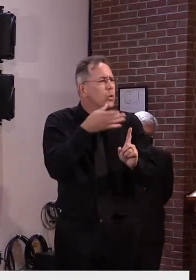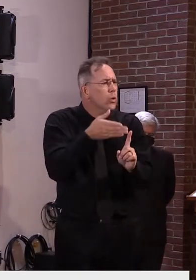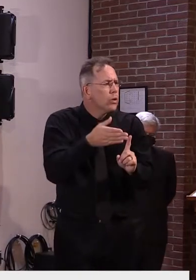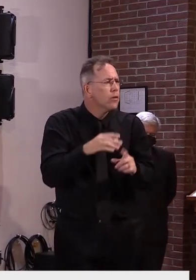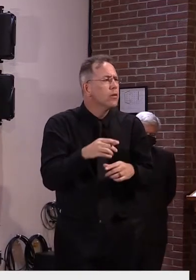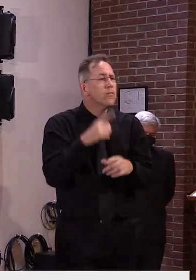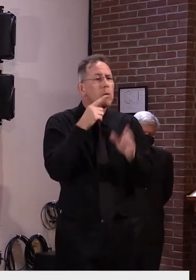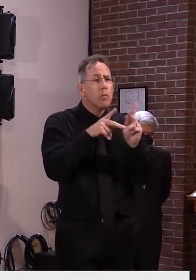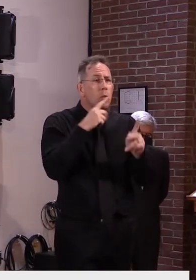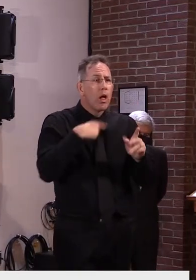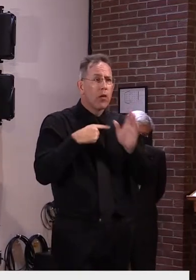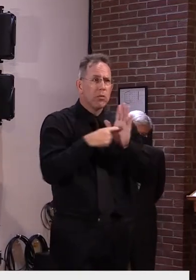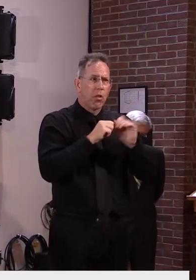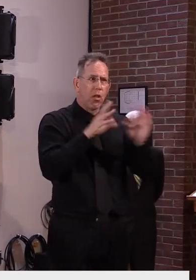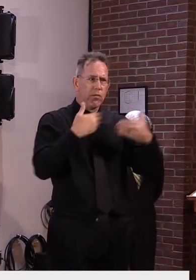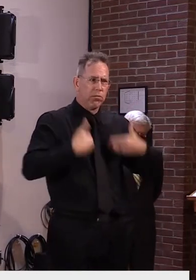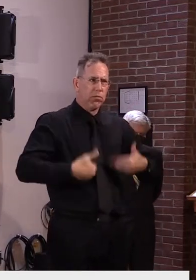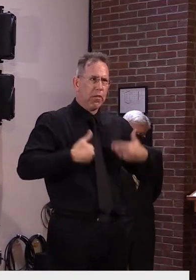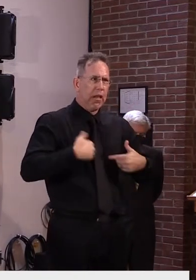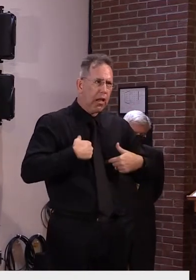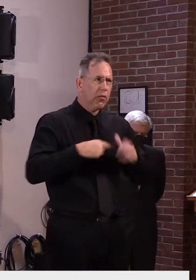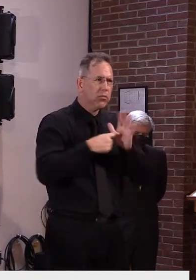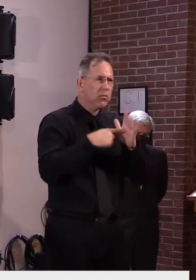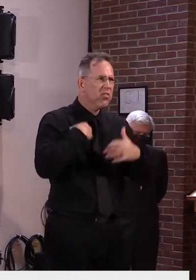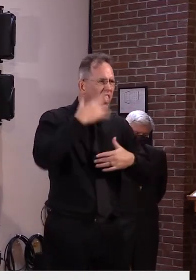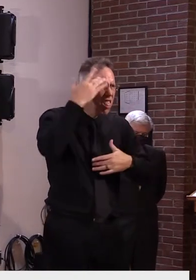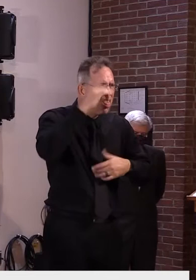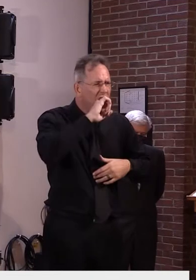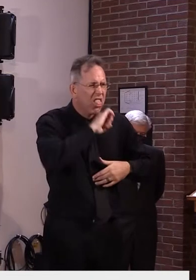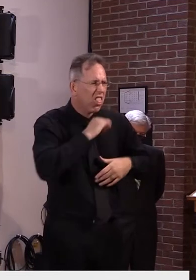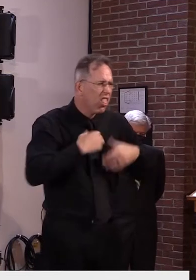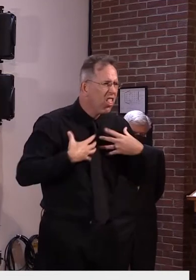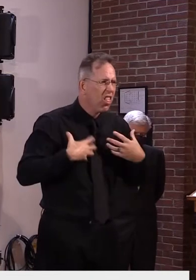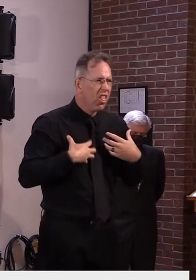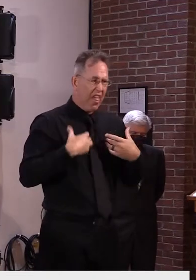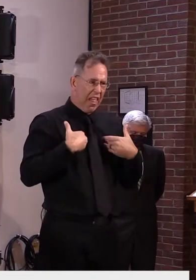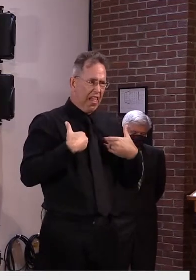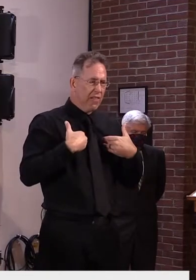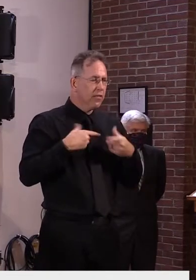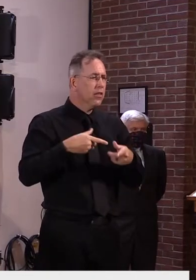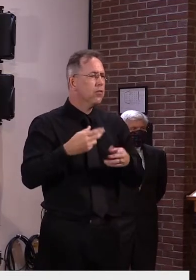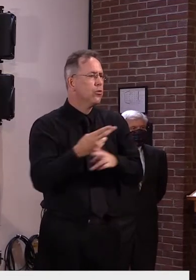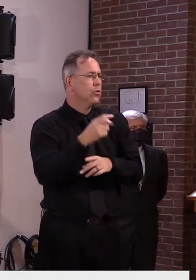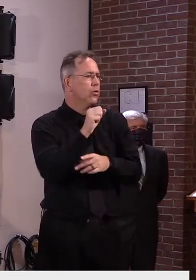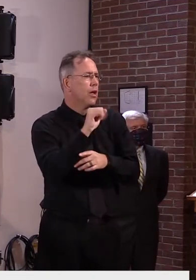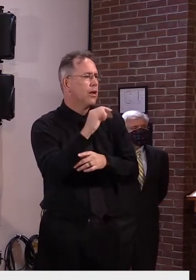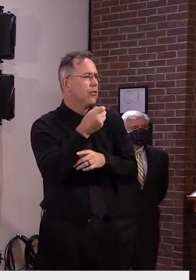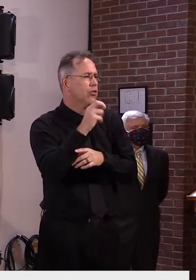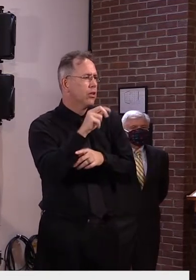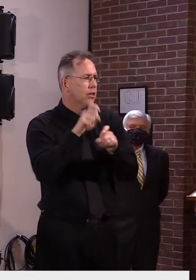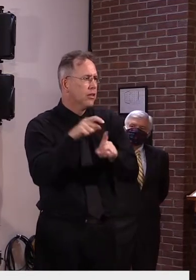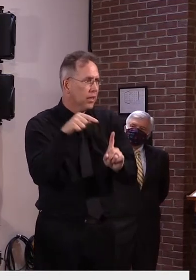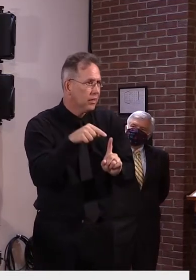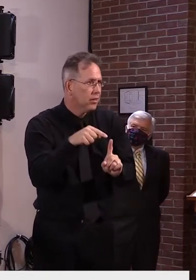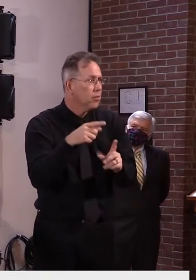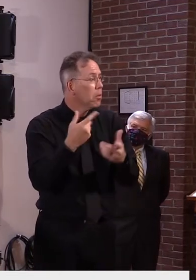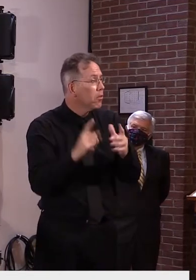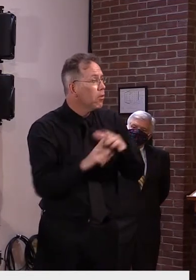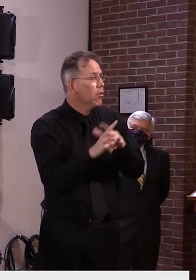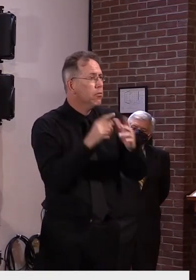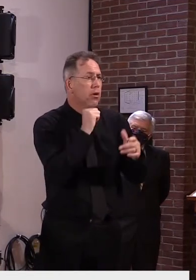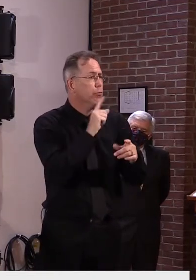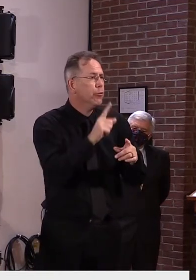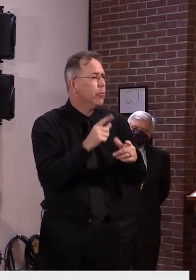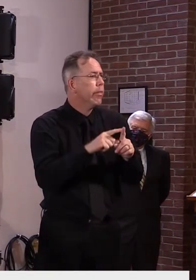tests, meaning they can have a higher false negative rate, they can be very helpful during the first 5 or more days of